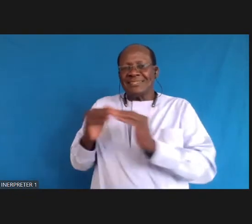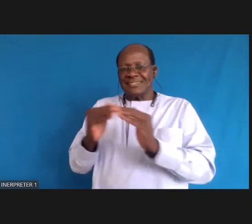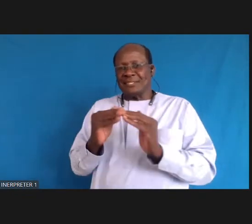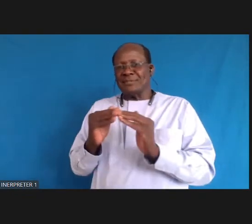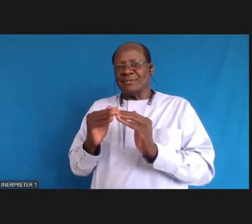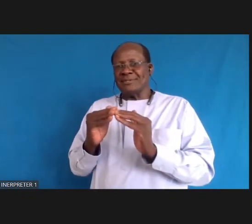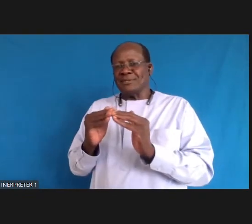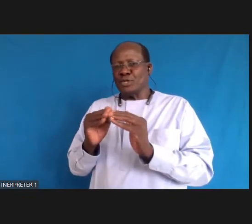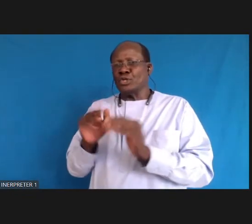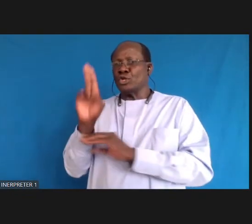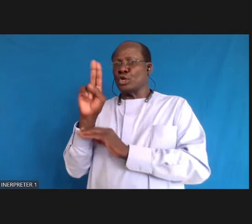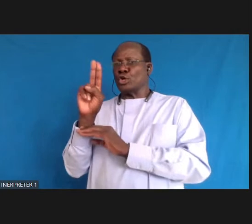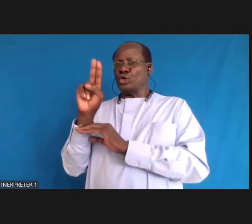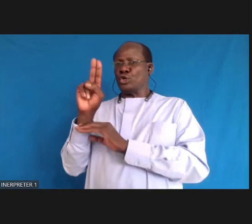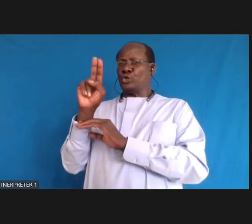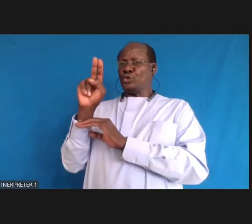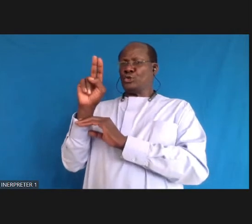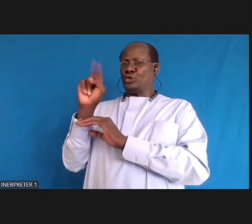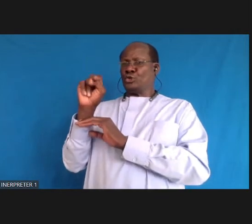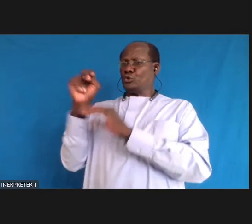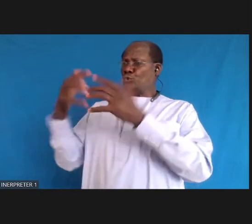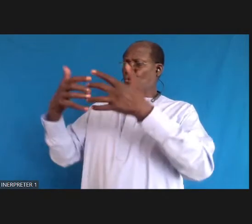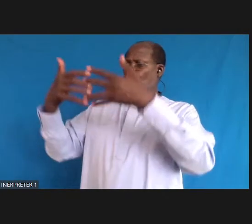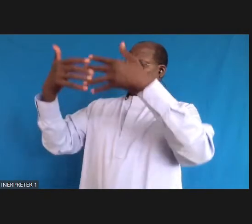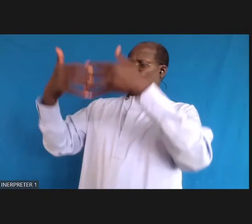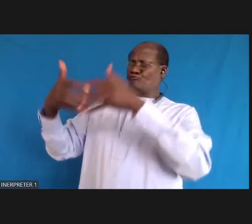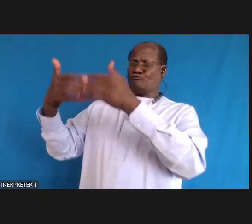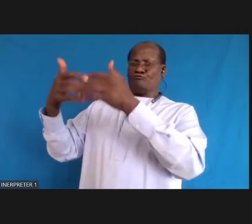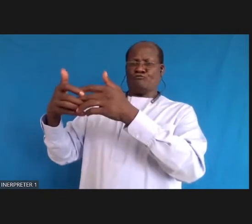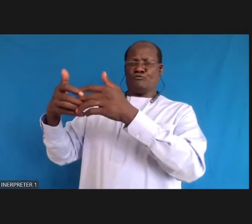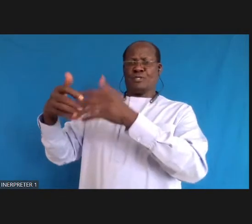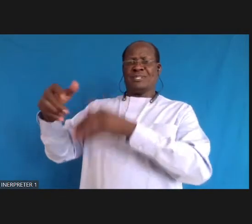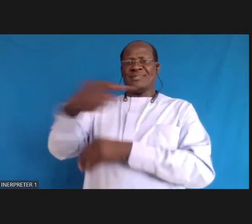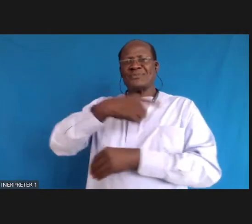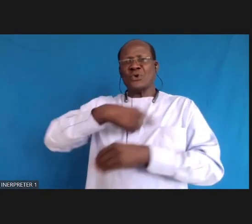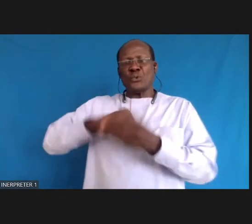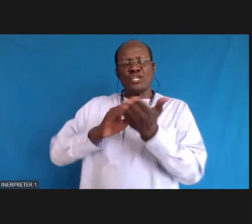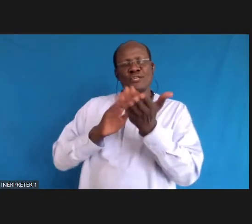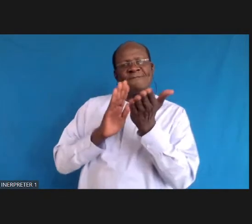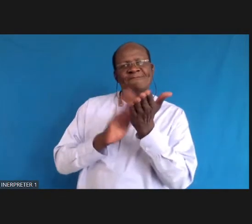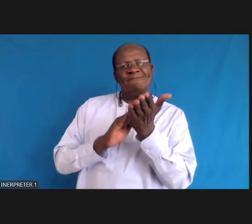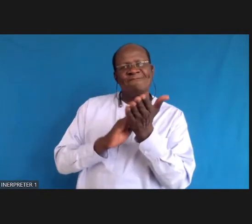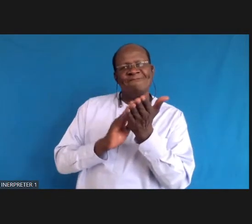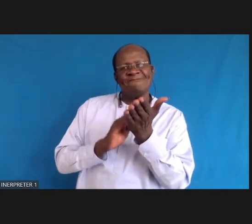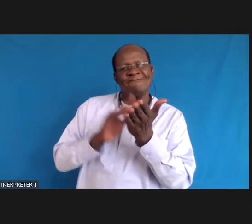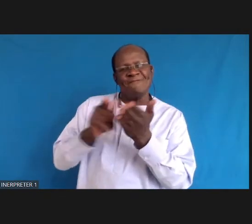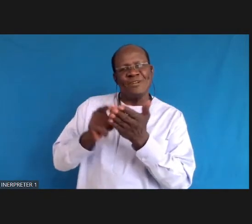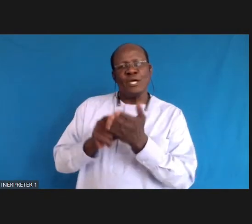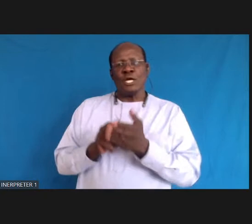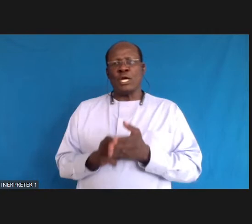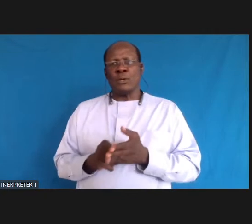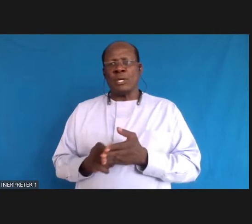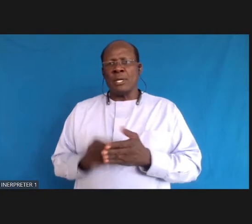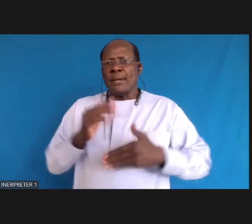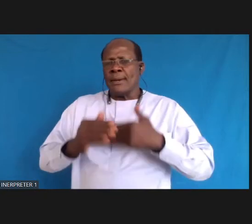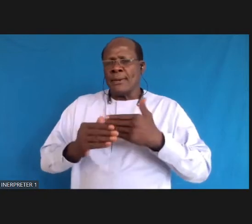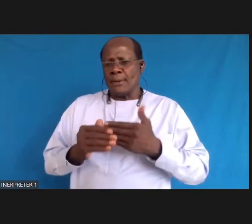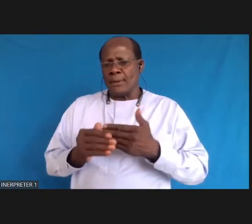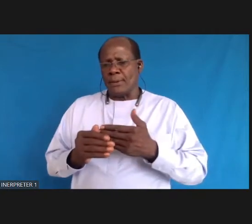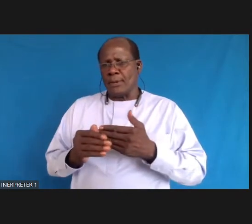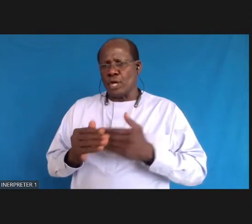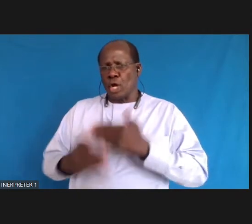system. Our recommendation is that to accelerate this process, we need